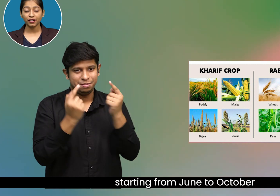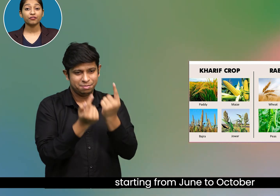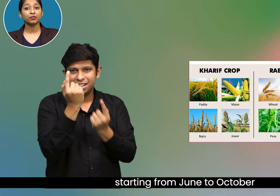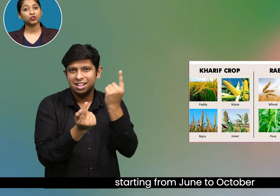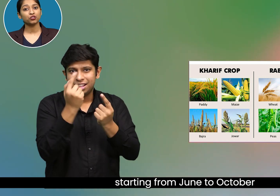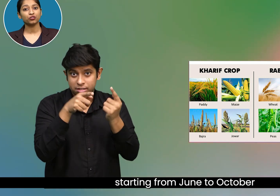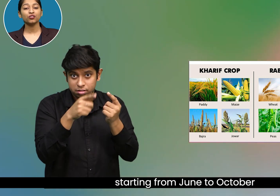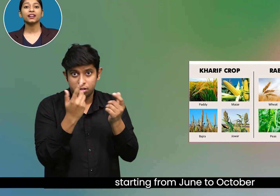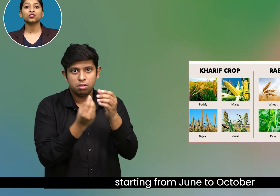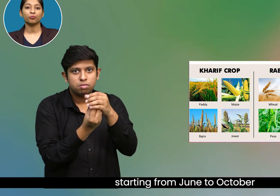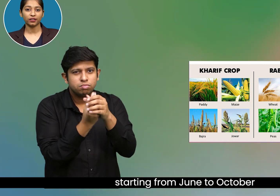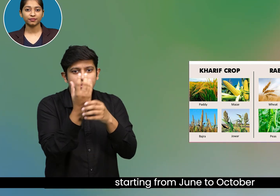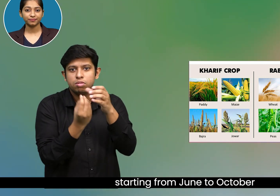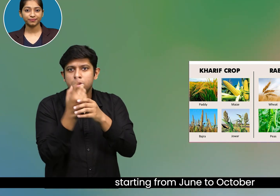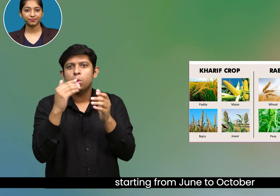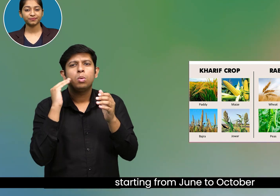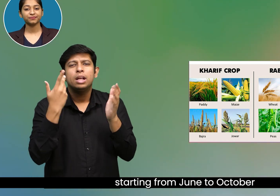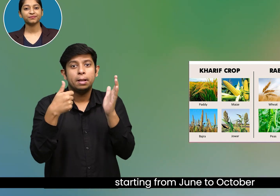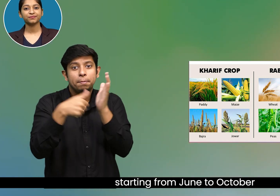starting from June to October.